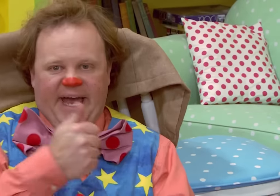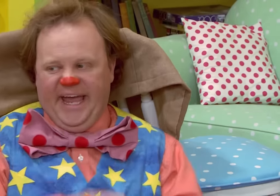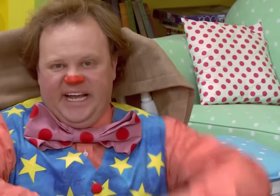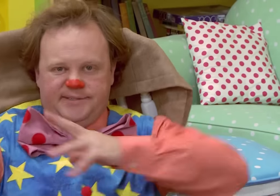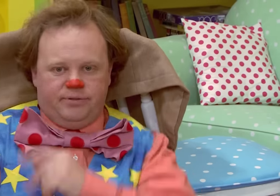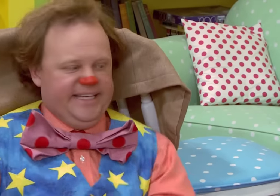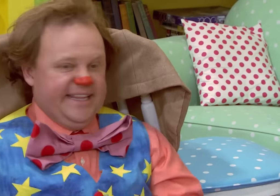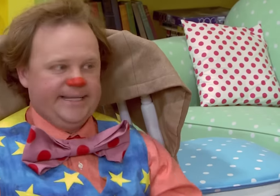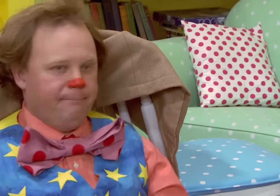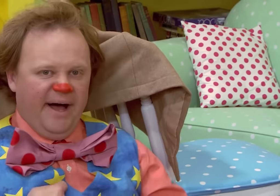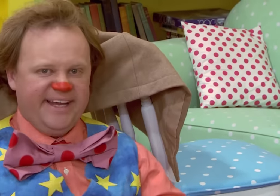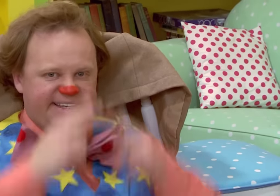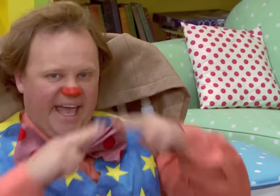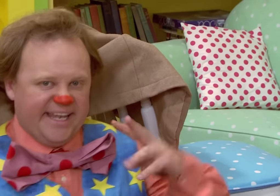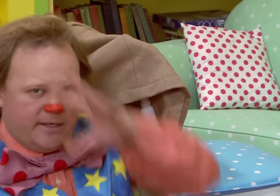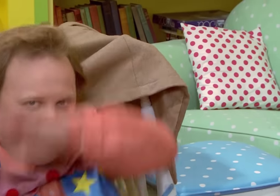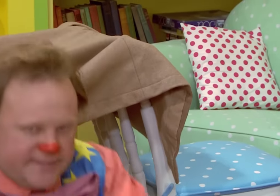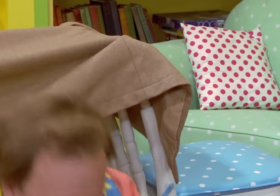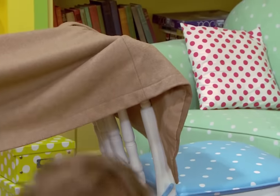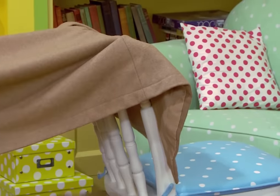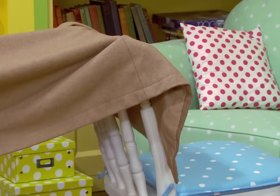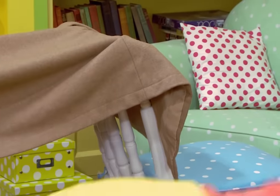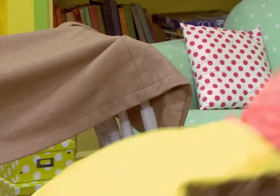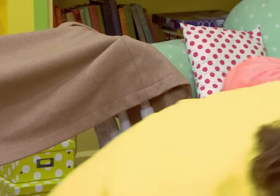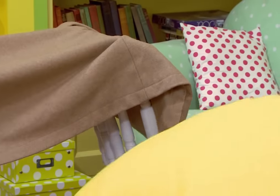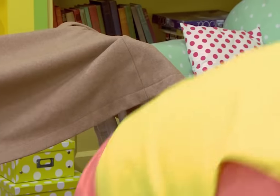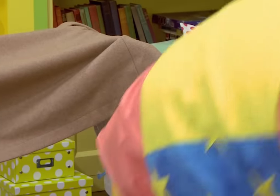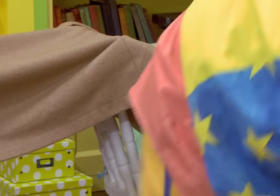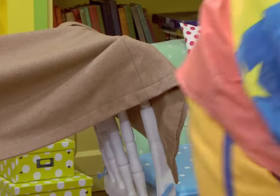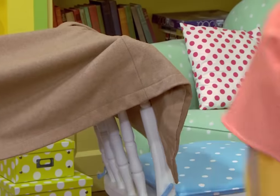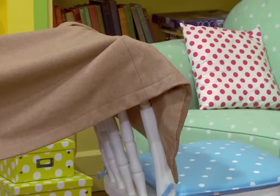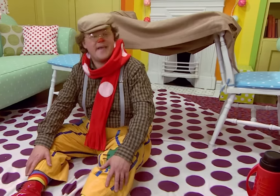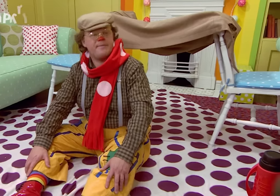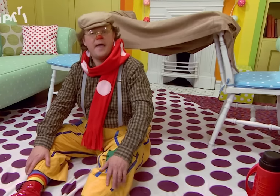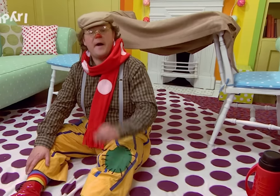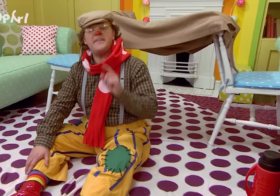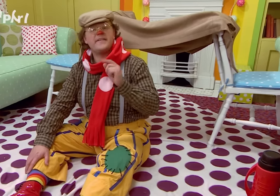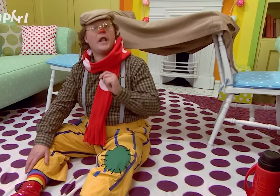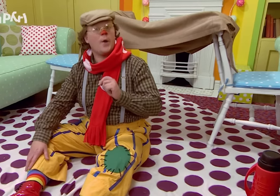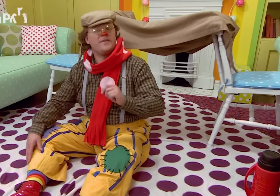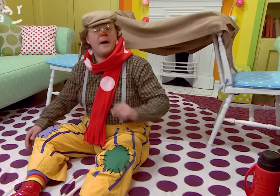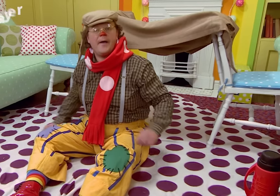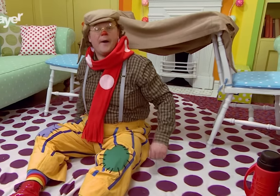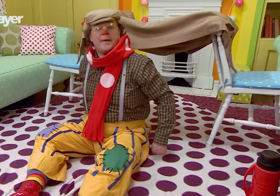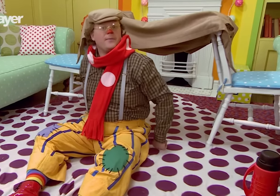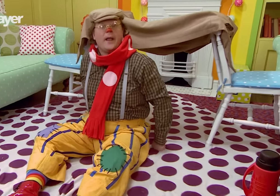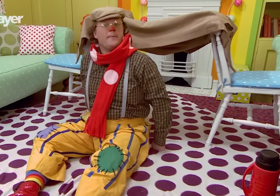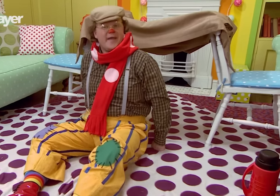Okay. My tent. That's it. Up you go. It's got young legs. I just close my eyes while I'm